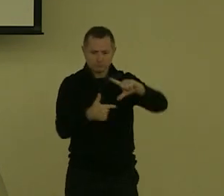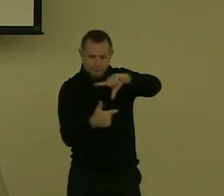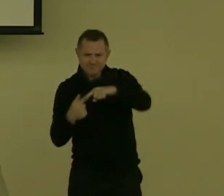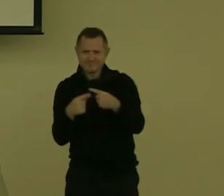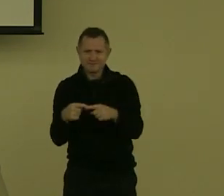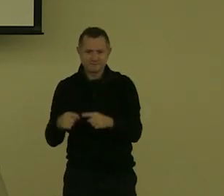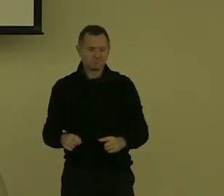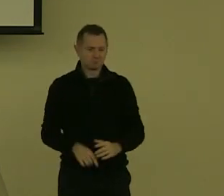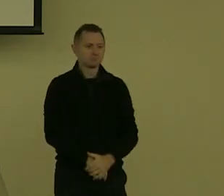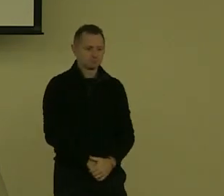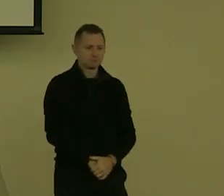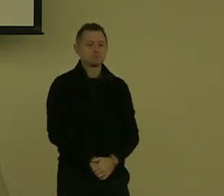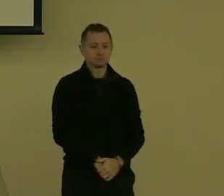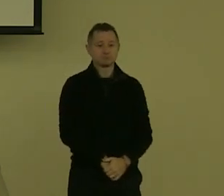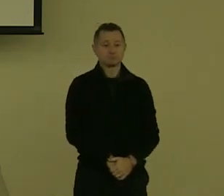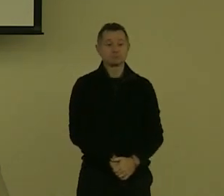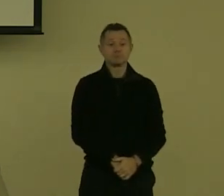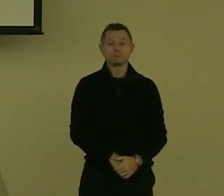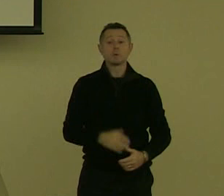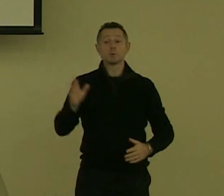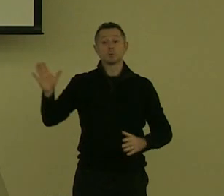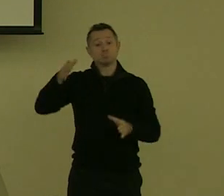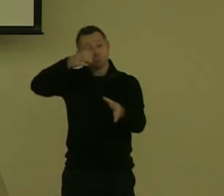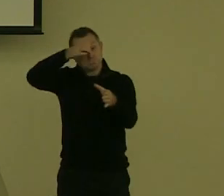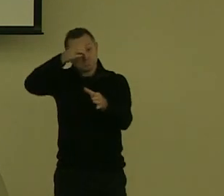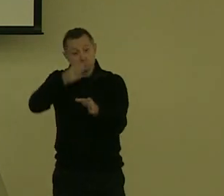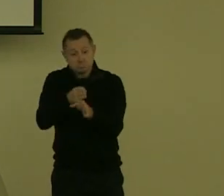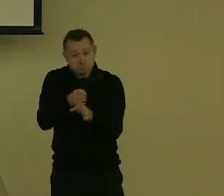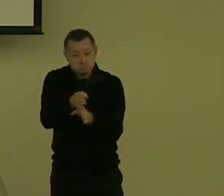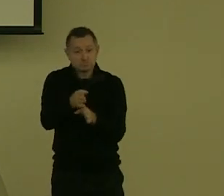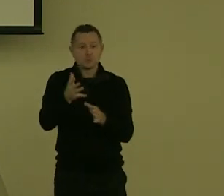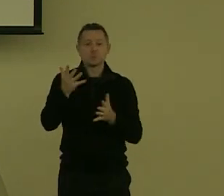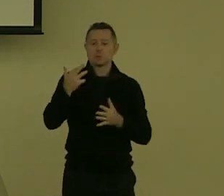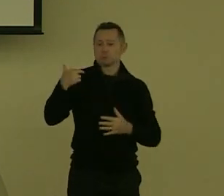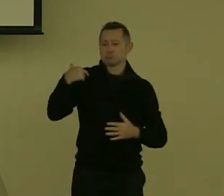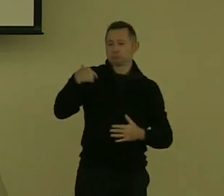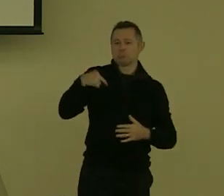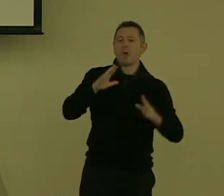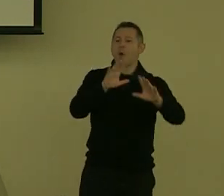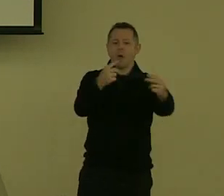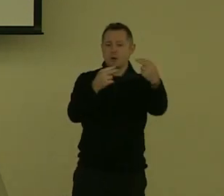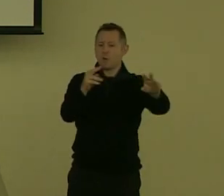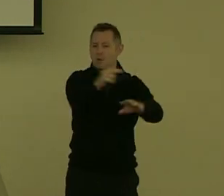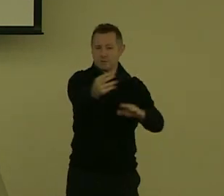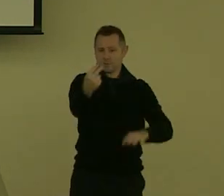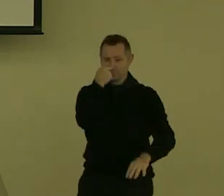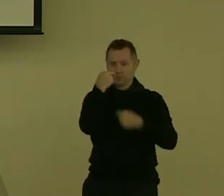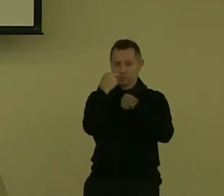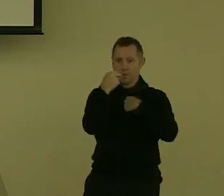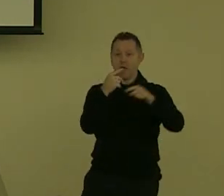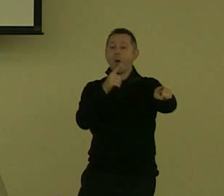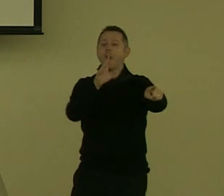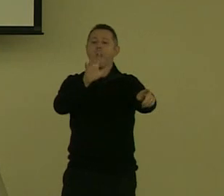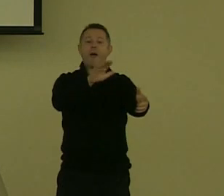of religious studies and comic books. In fact, coming in spring of 2017, we